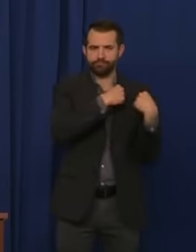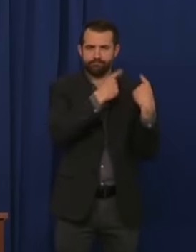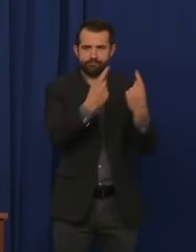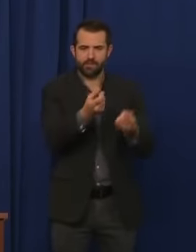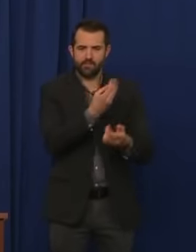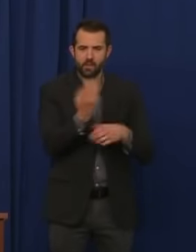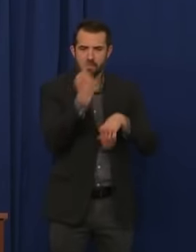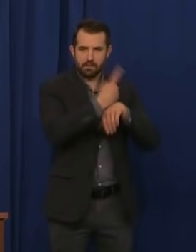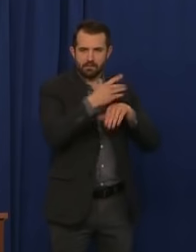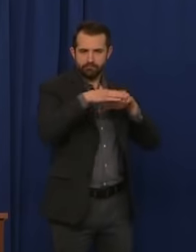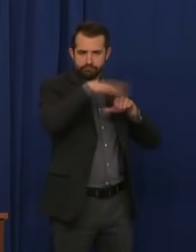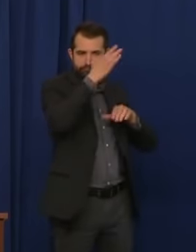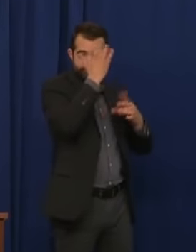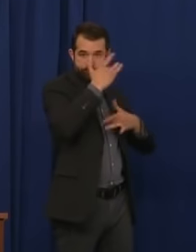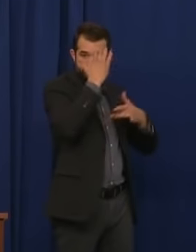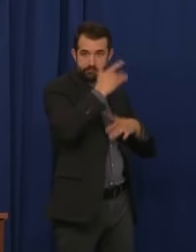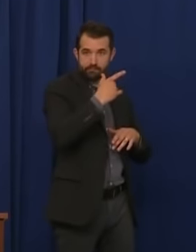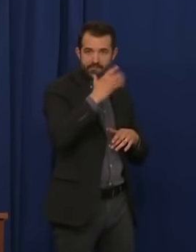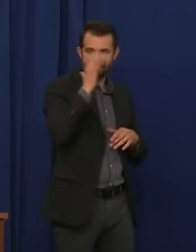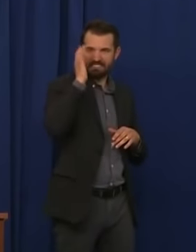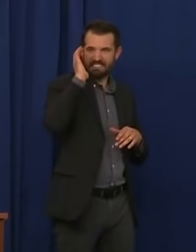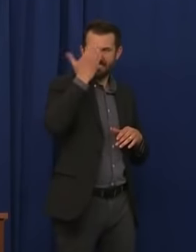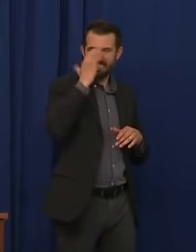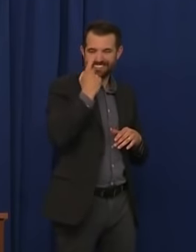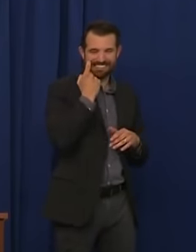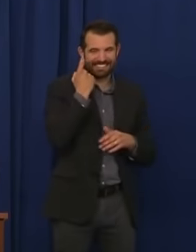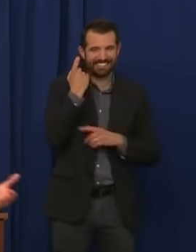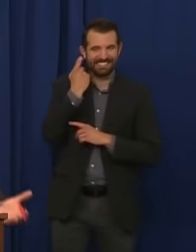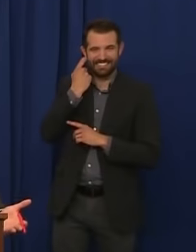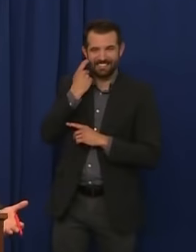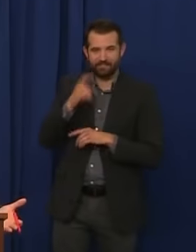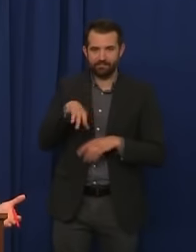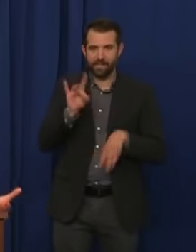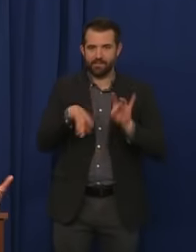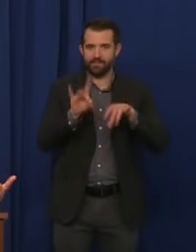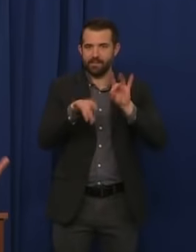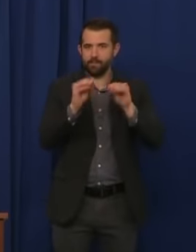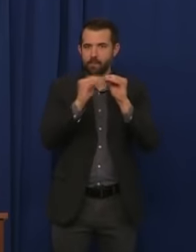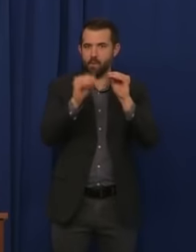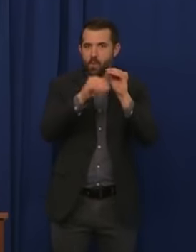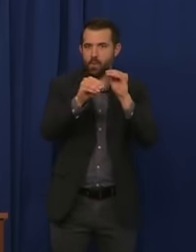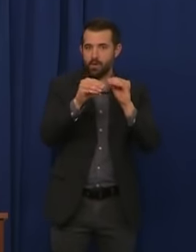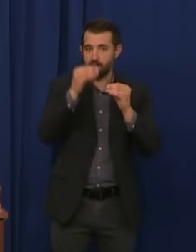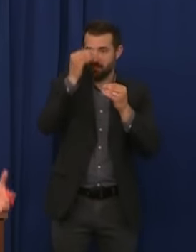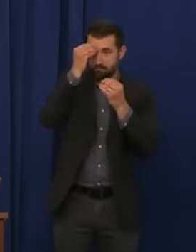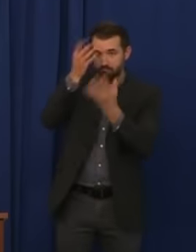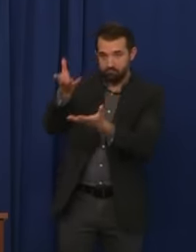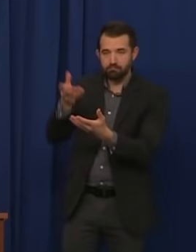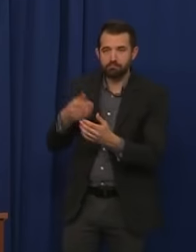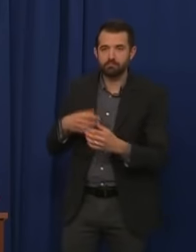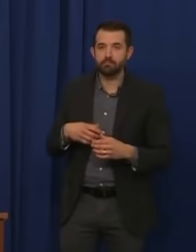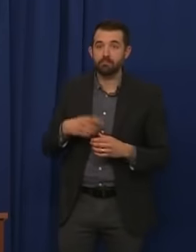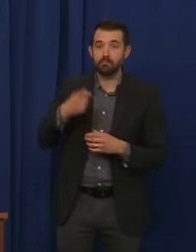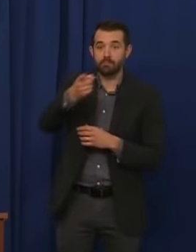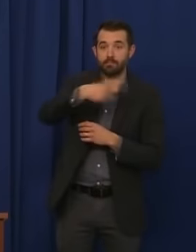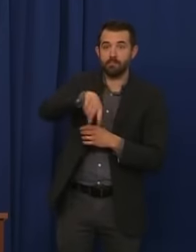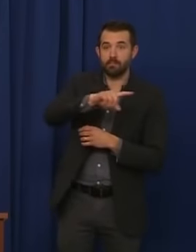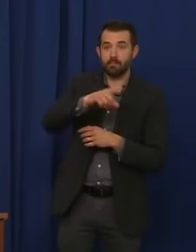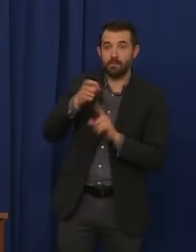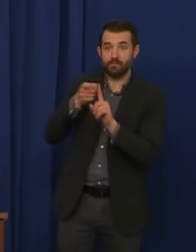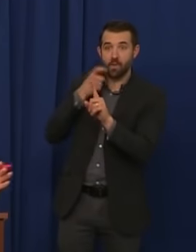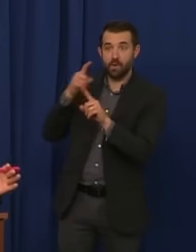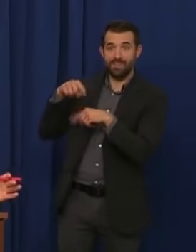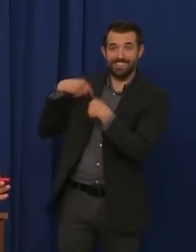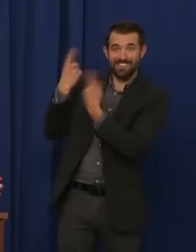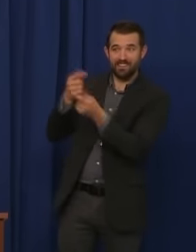it suggests that the cases that we've been most recently detecting and reporting are ones that are part of ongoing infections,